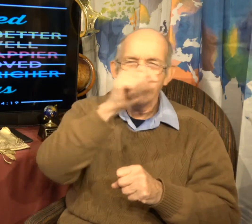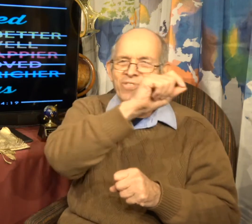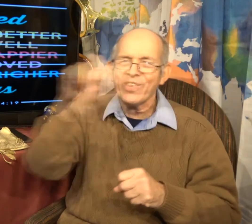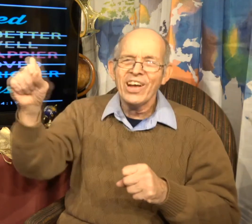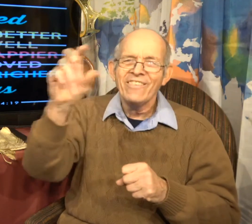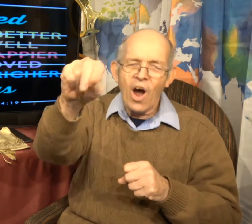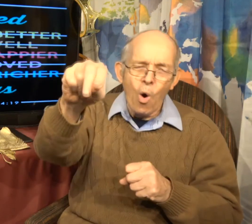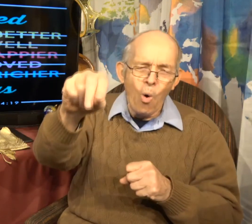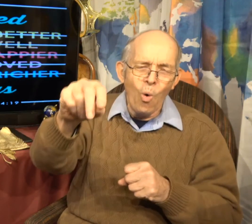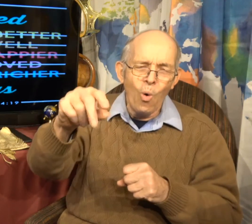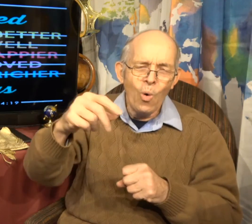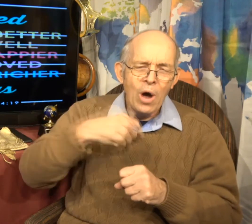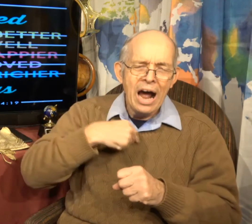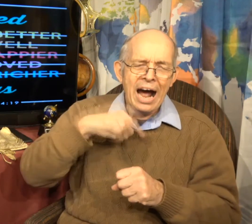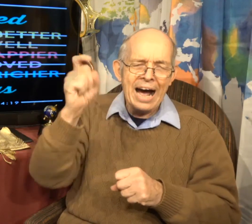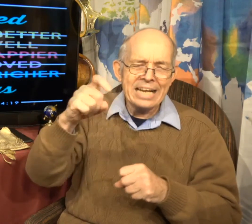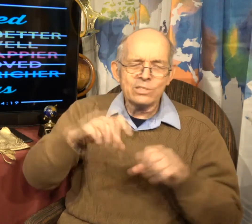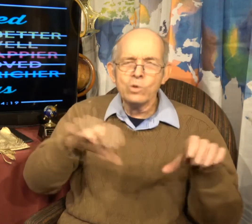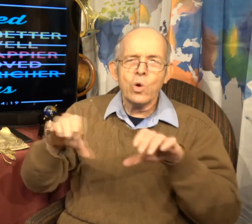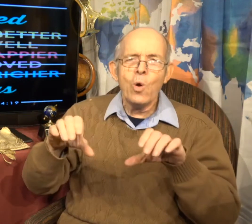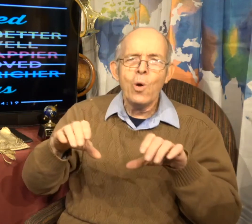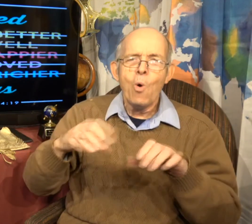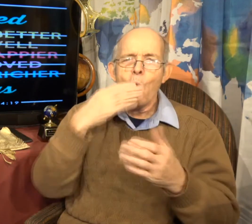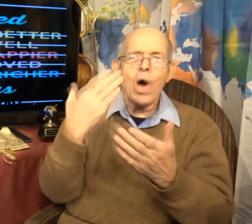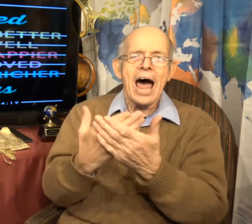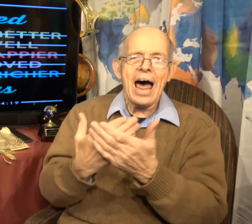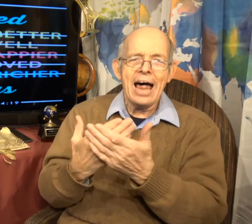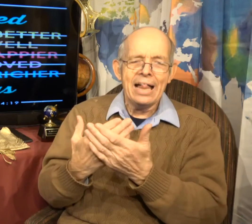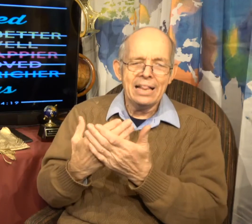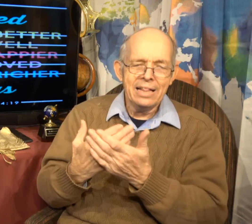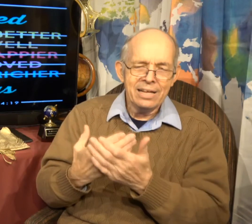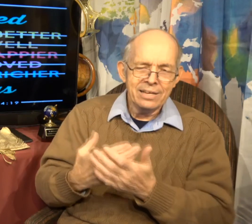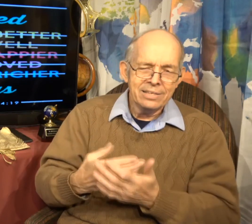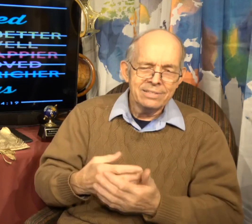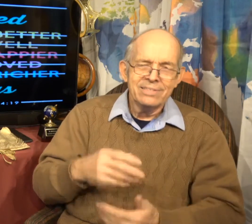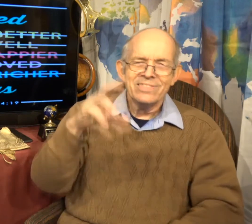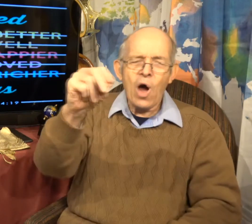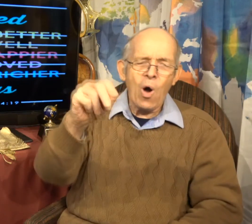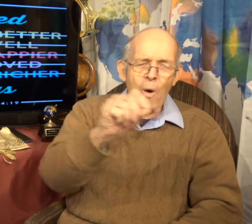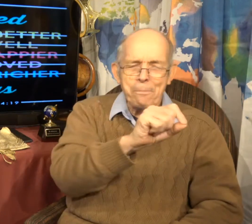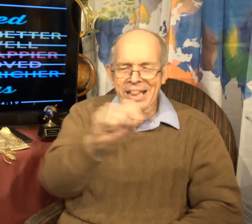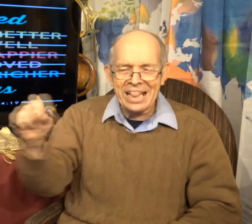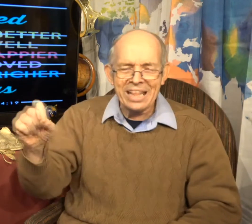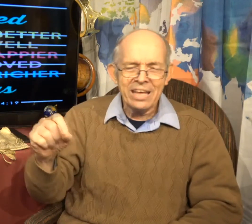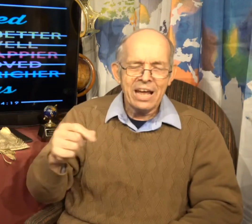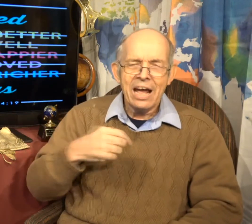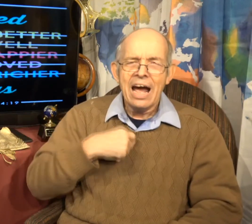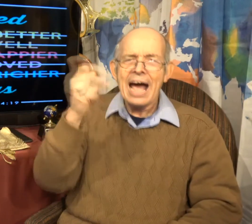better. No. I need to do well. No. I need